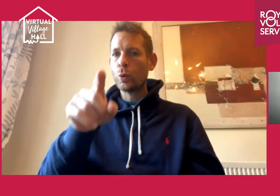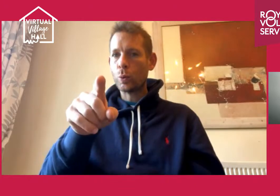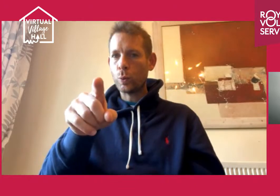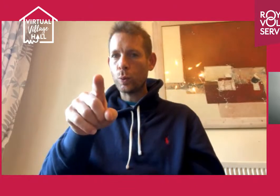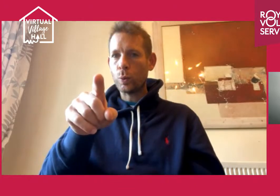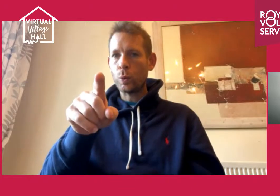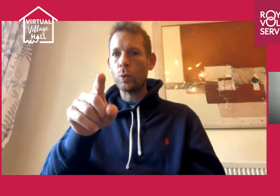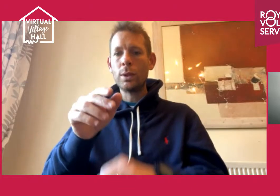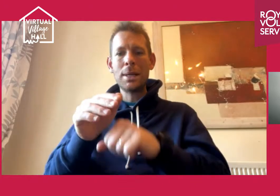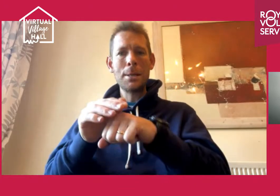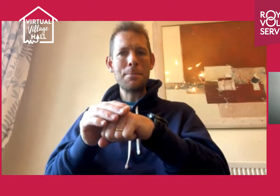pets.